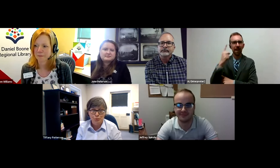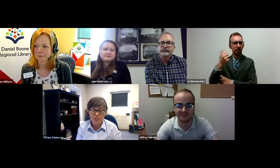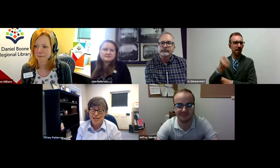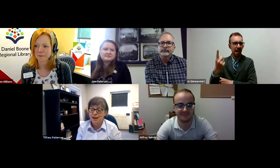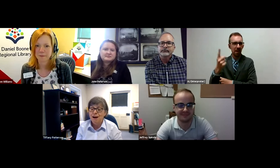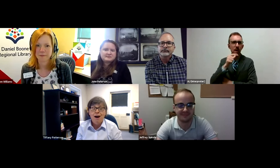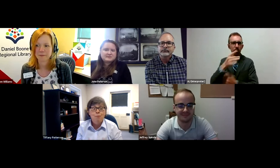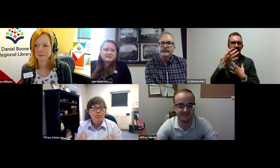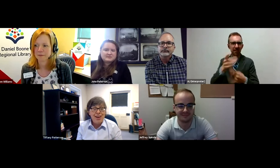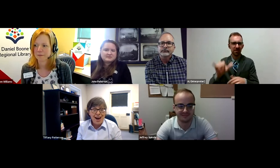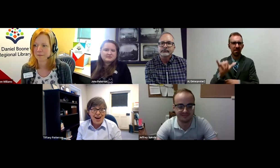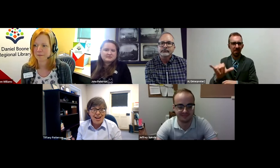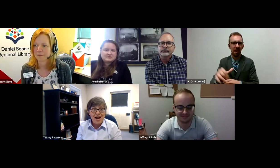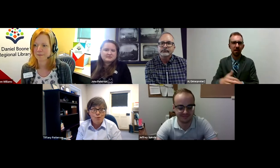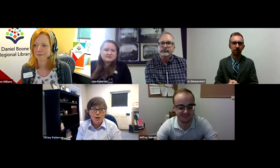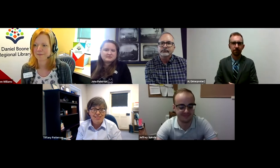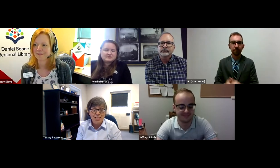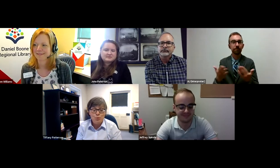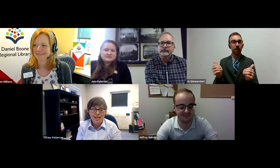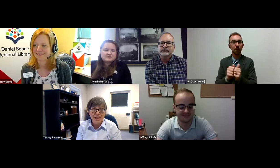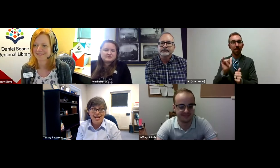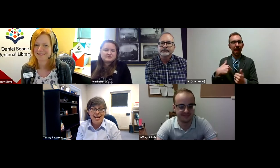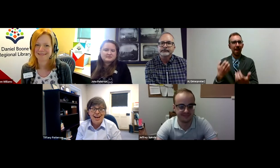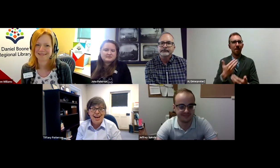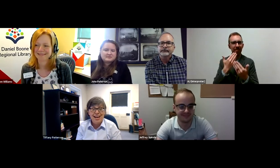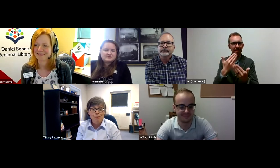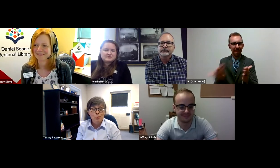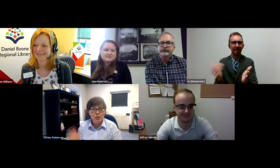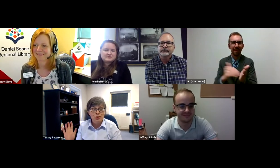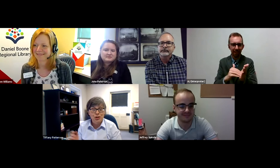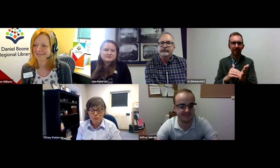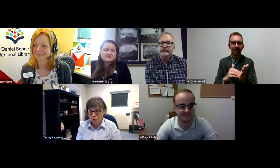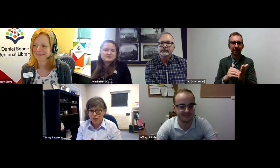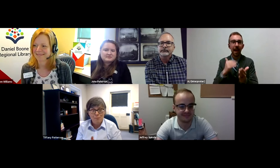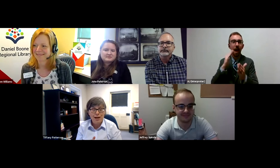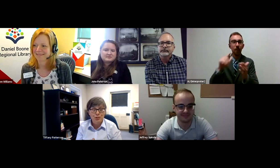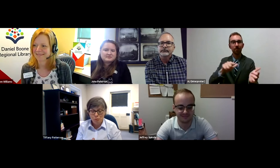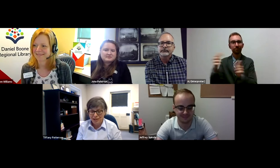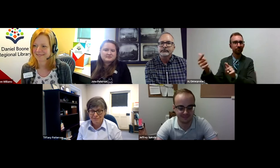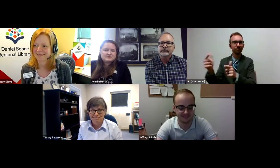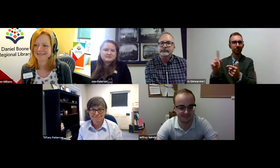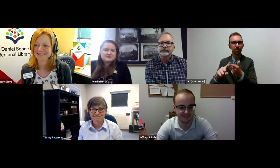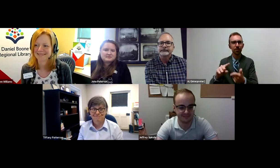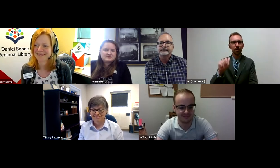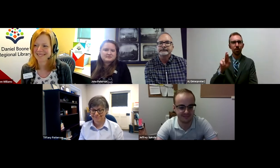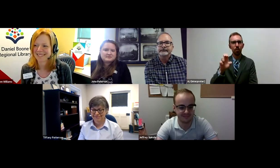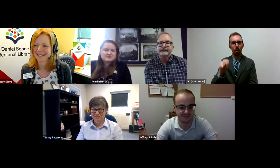is interested. With that I want to thank you again and I'm going to turn it over back to Lauren.